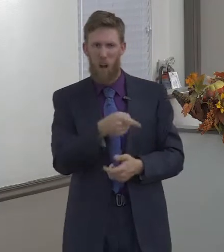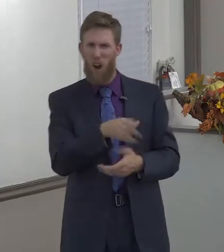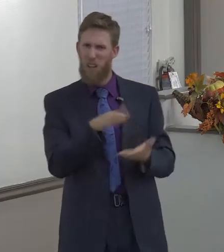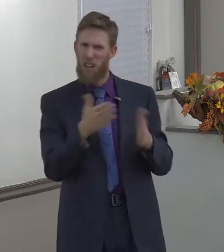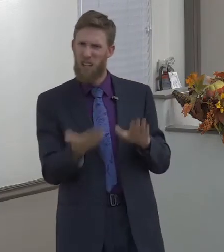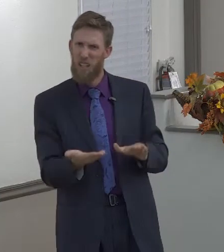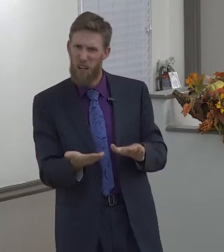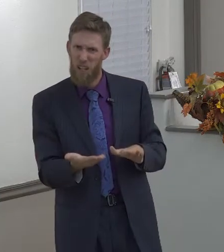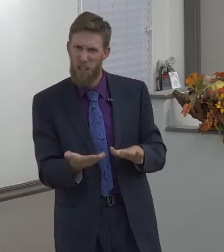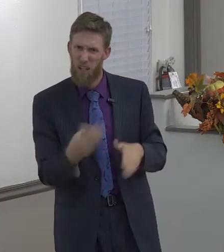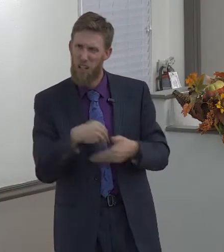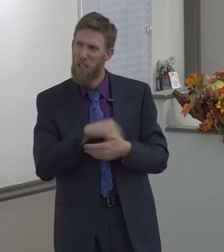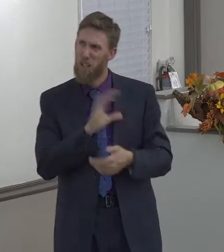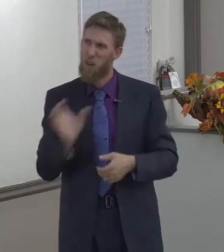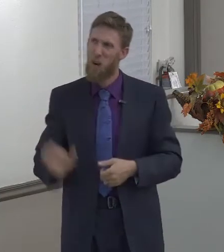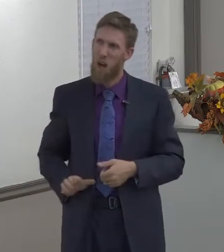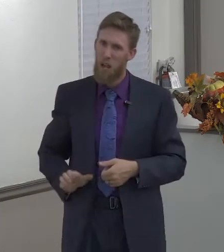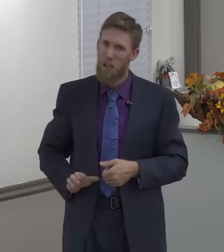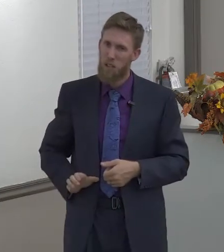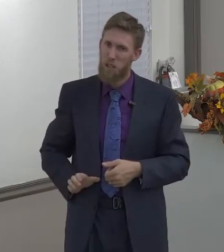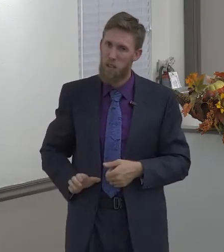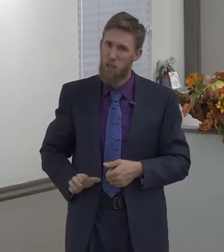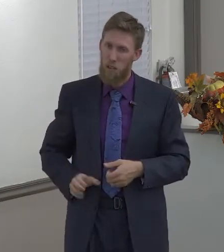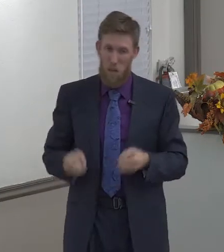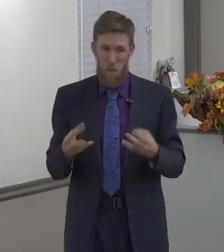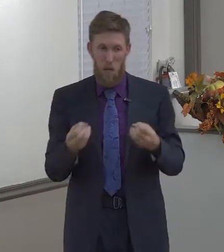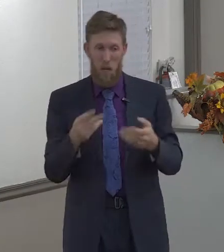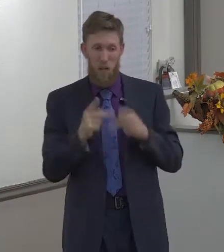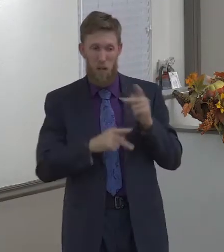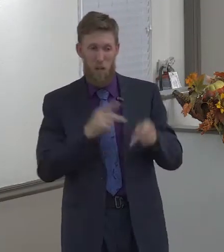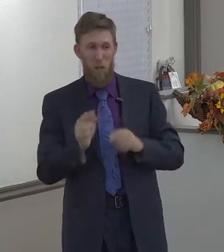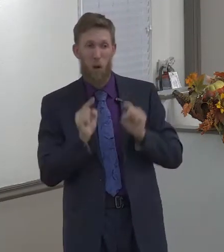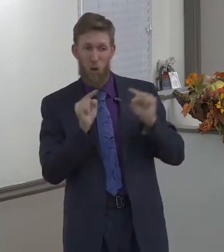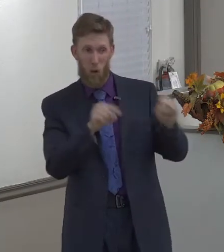churches like that have abandoned the Bible, that have abandoned